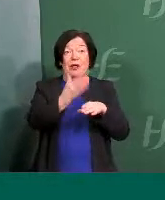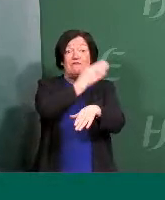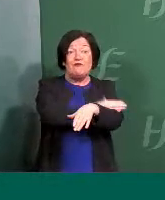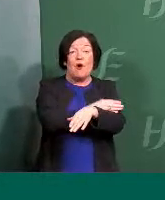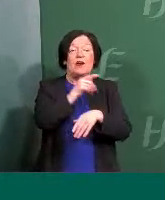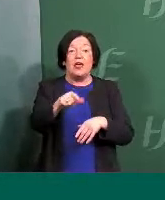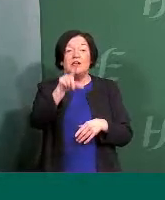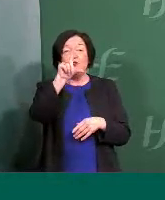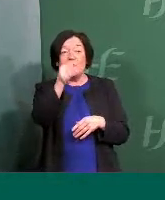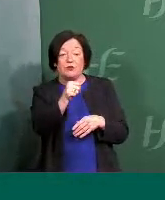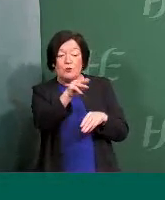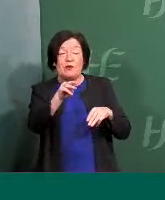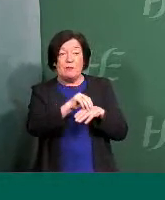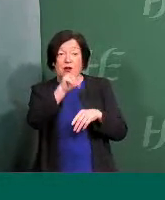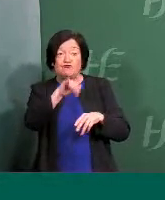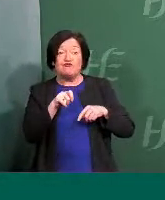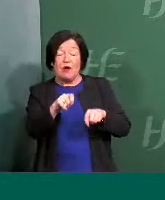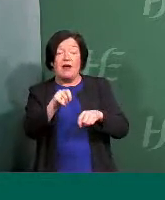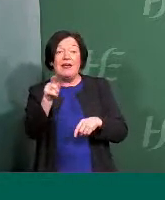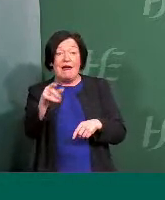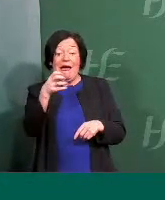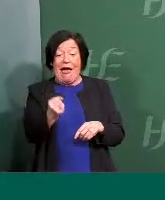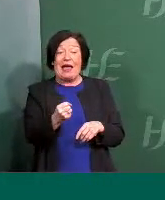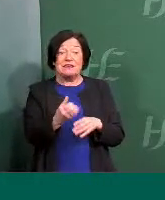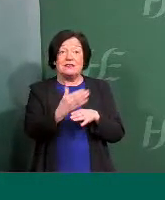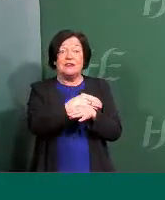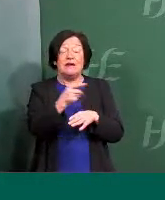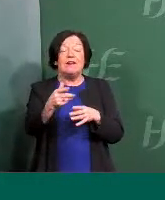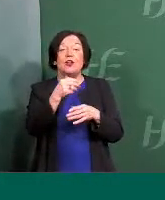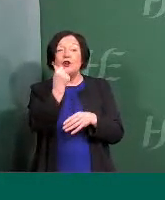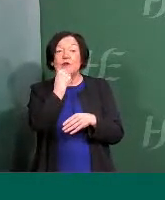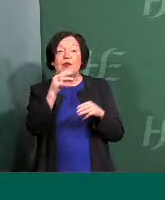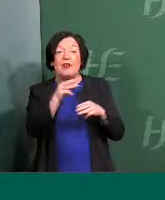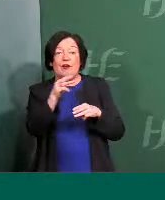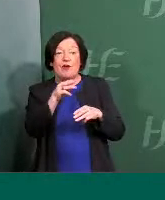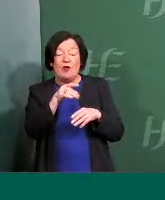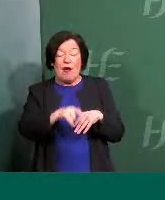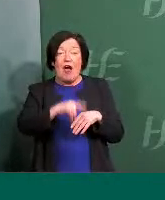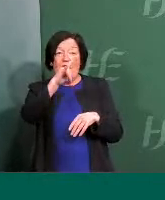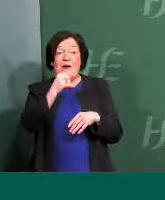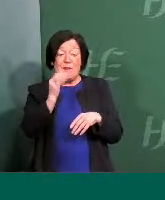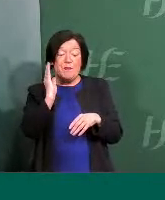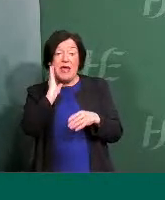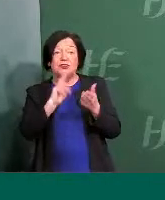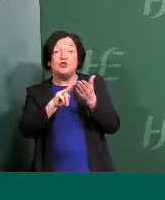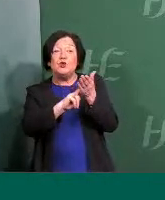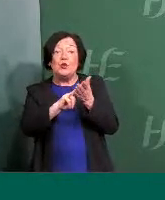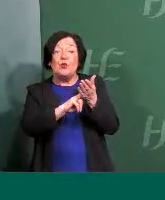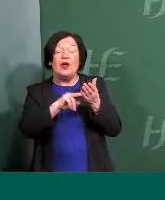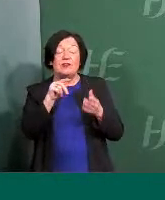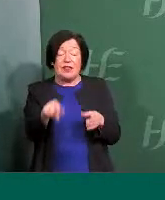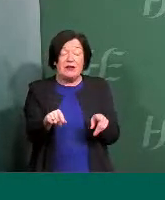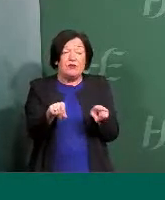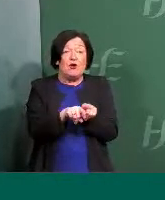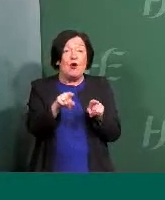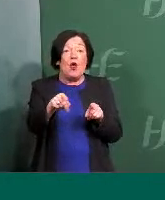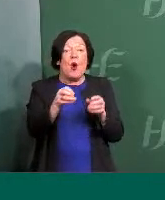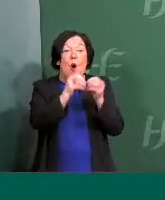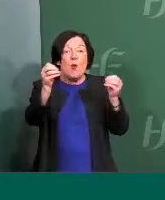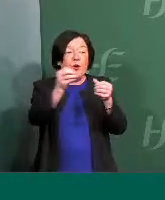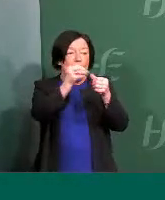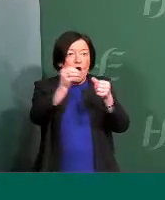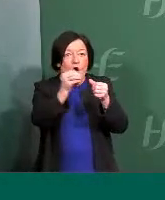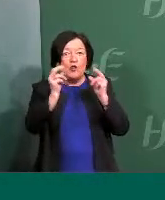and they had 21 people on trolleys. They had, however, also got a high number of surge beds in use, and they have also opened